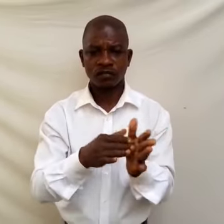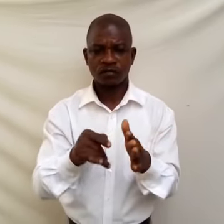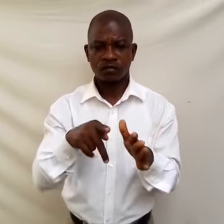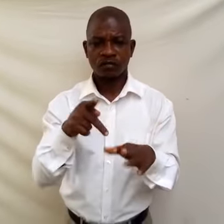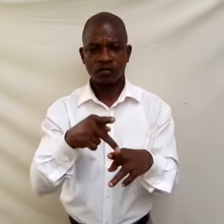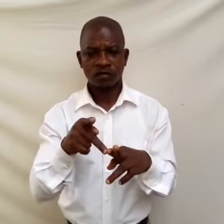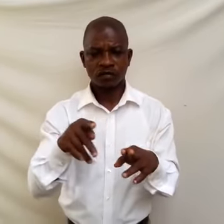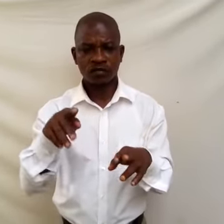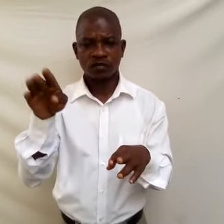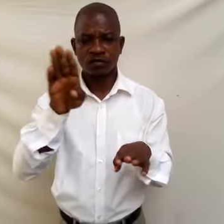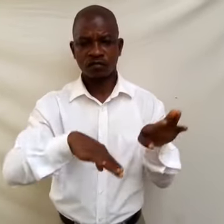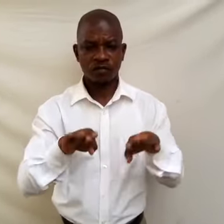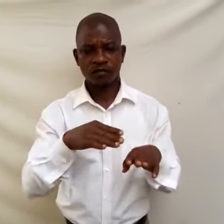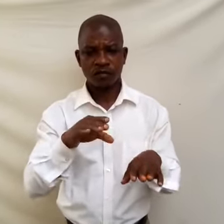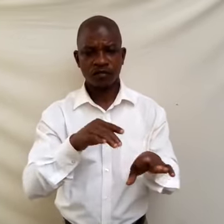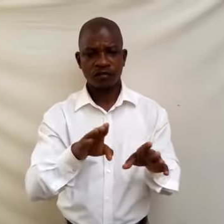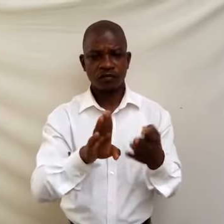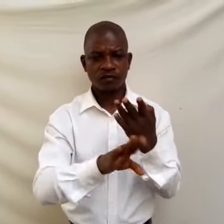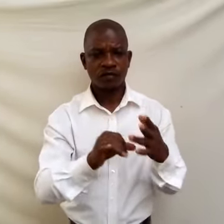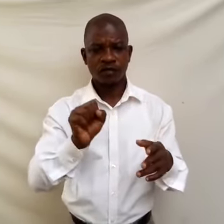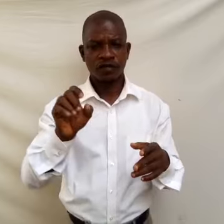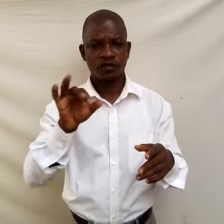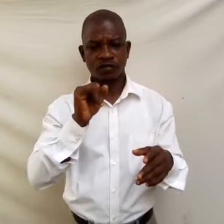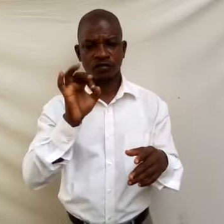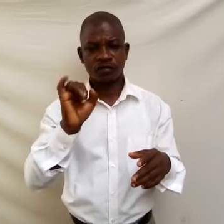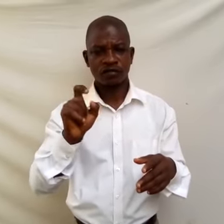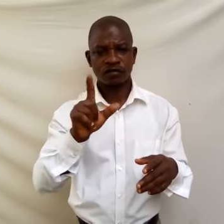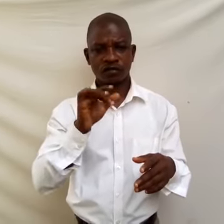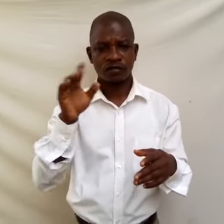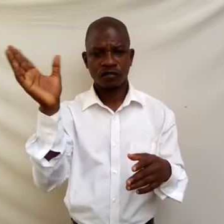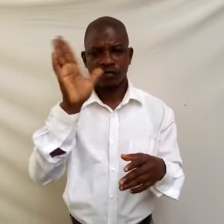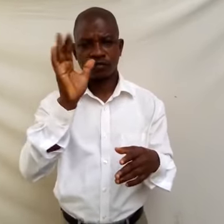Practical Biology by S.O. Ilueji. Bye-bye, students.